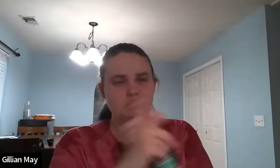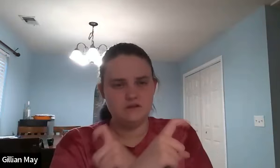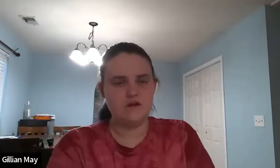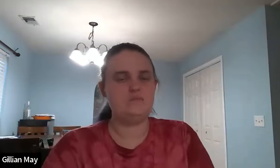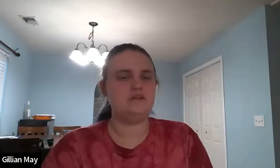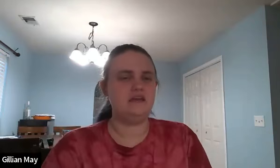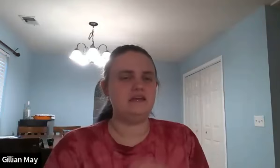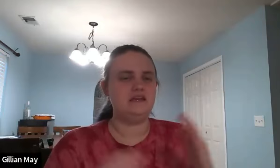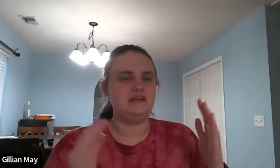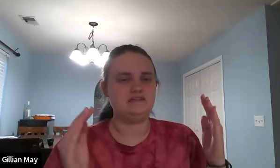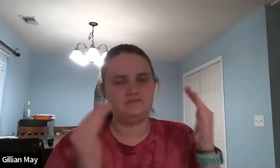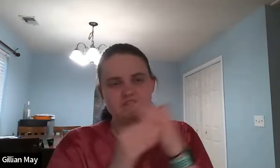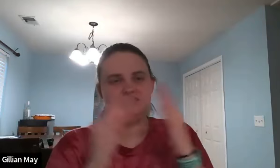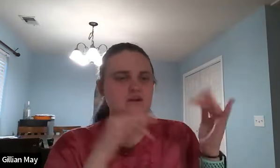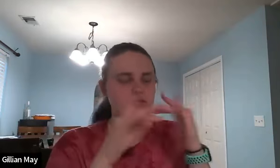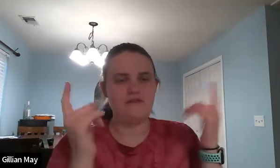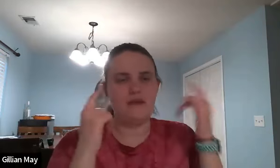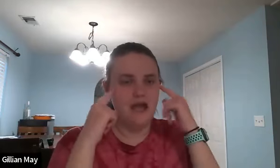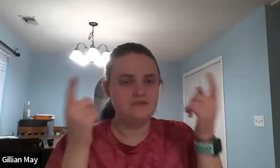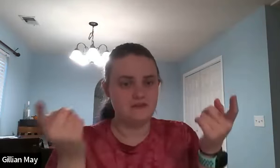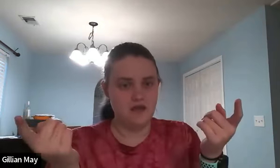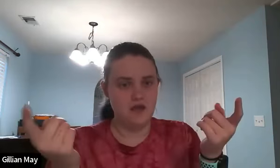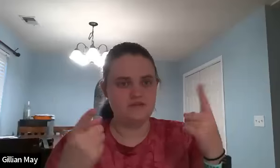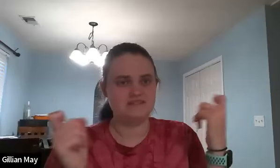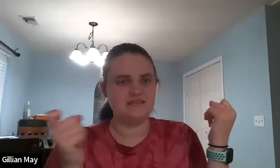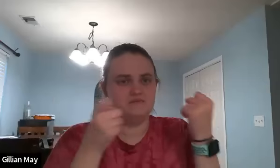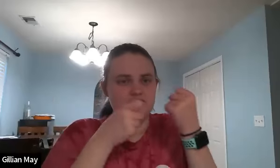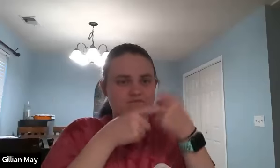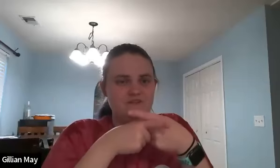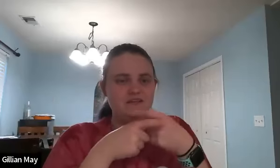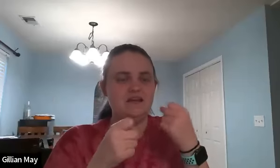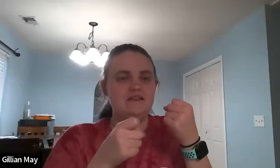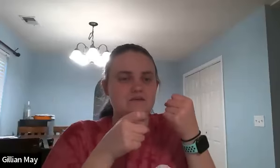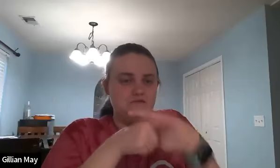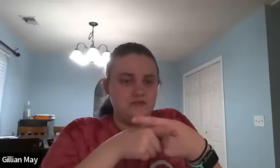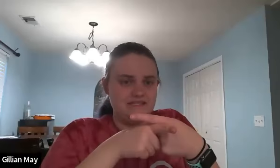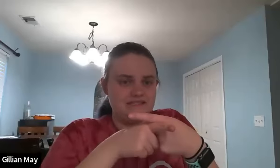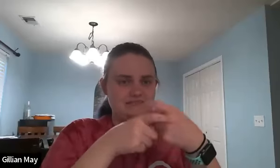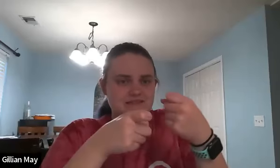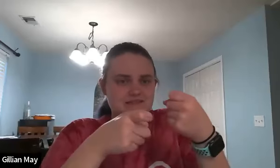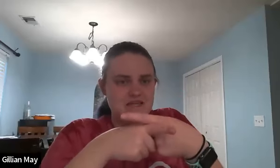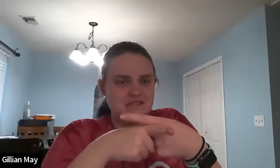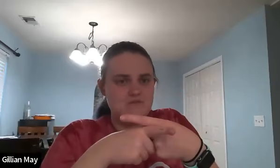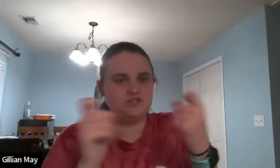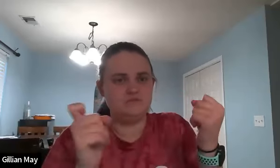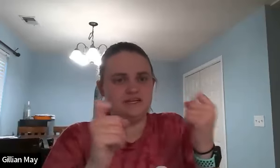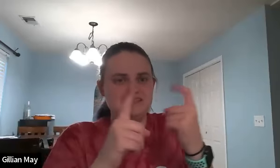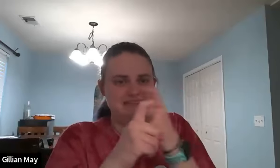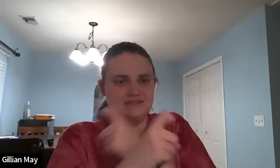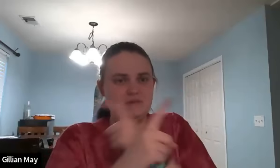like complicating, it's conflicting, all that. Like I think of that because like it like conflicts. That's that motion, but it's like to me